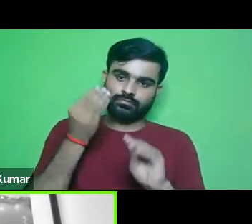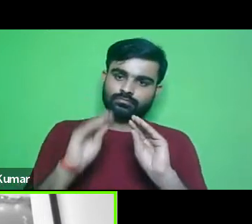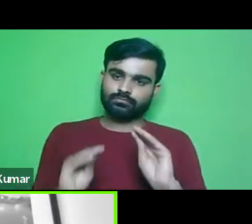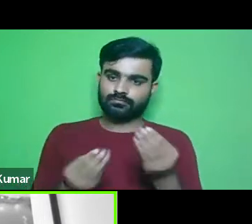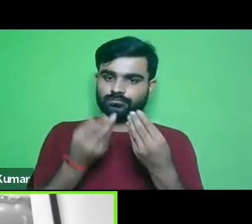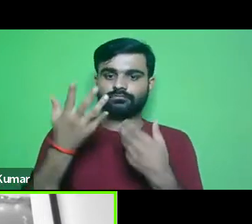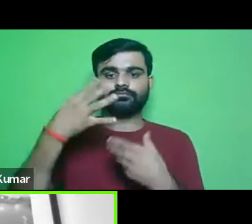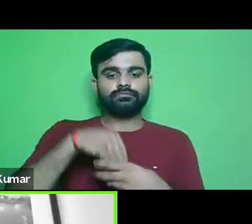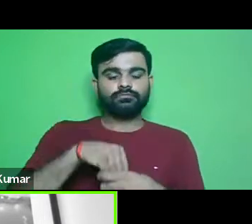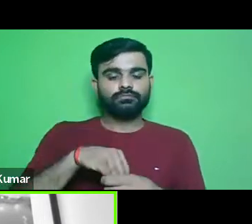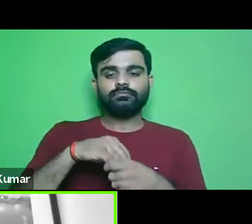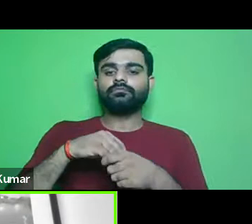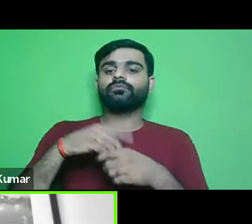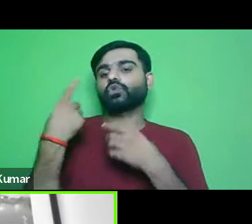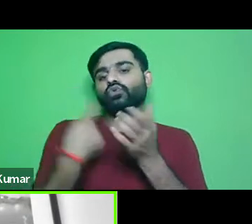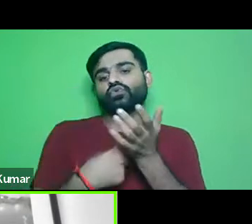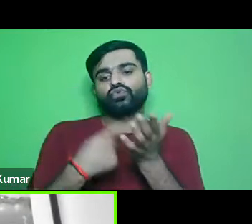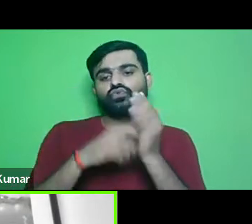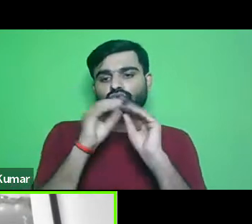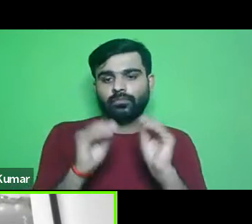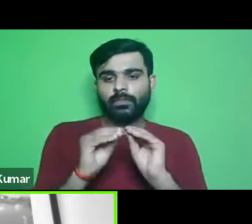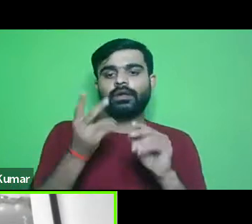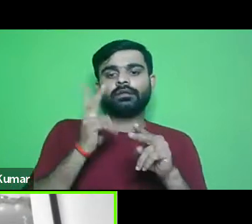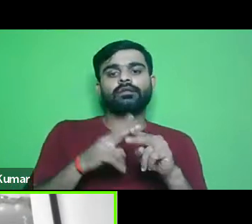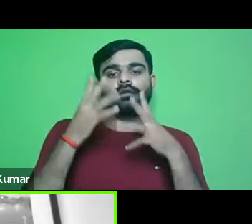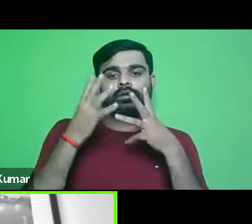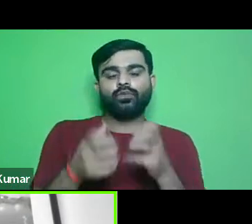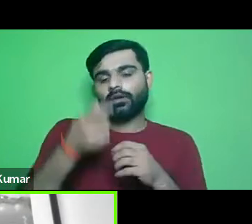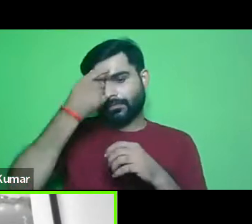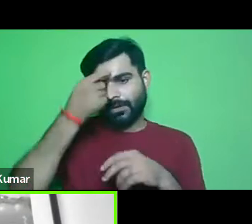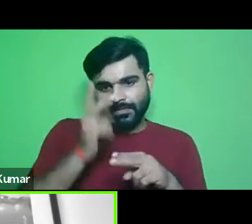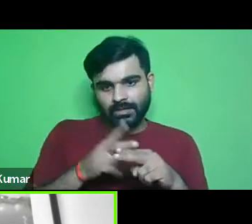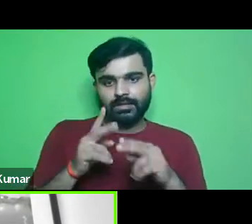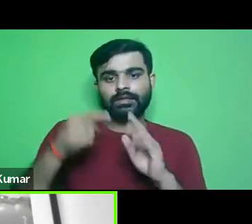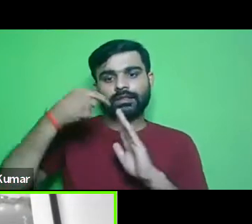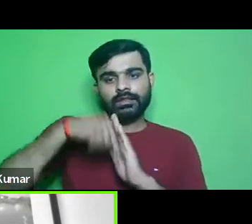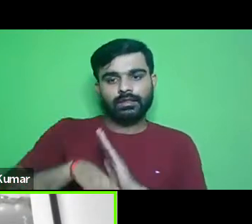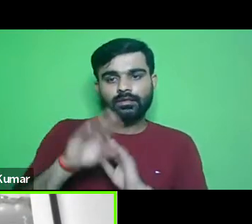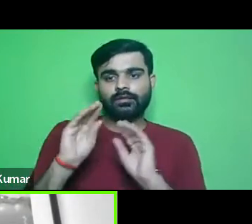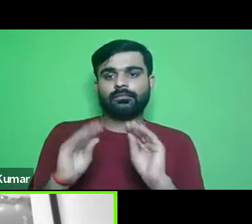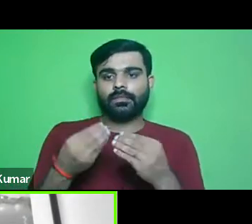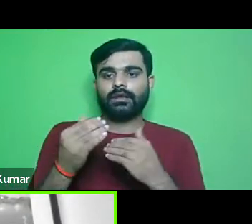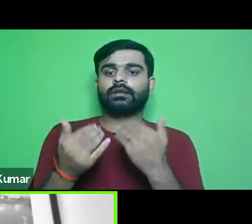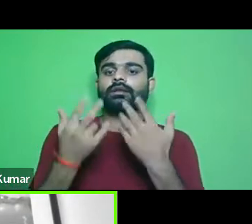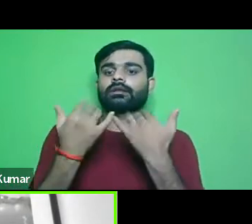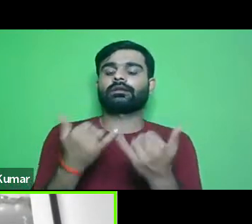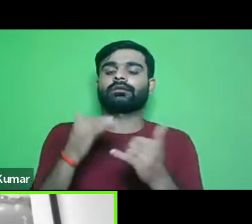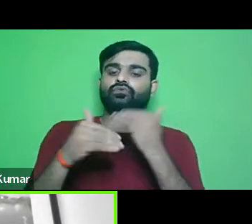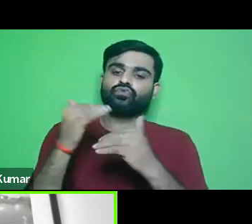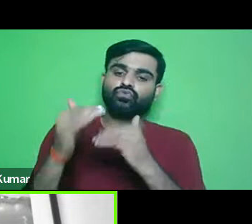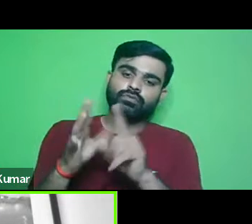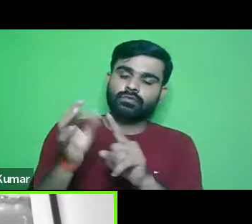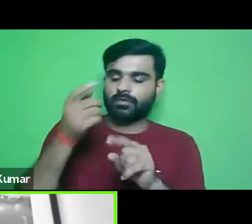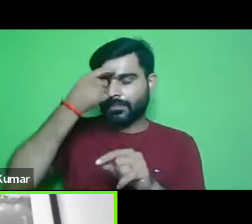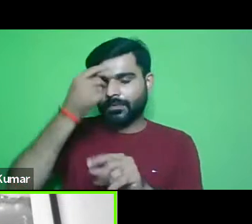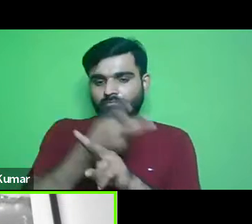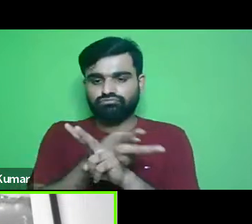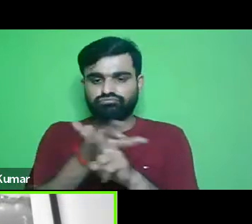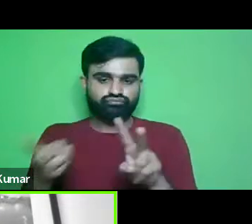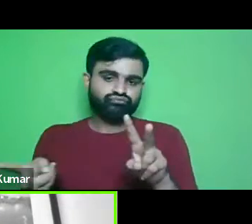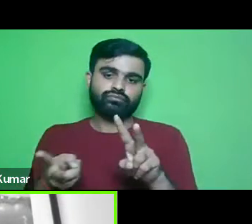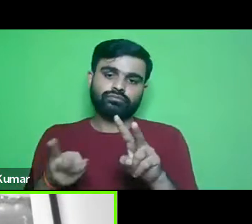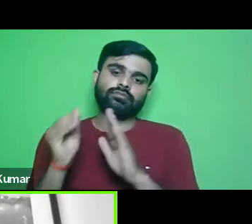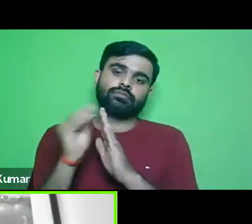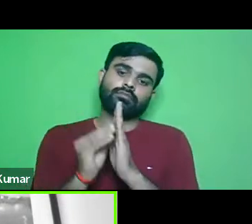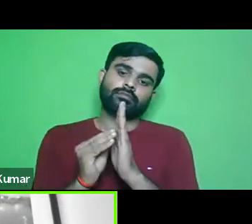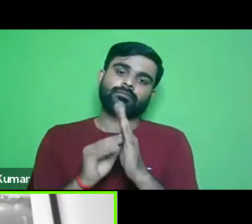been because of laws and regulations. It's been because people have understood problems better, they speak to each other better, and there is recognition at a leadership level that these are issues that need to be dealt with.